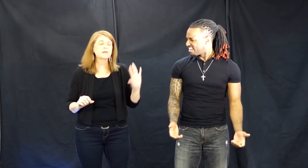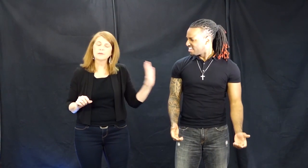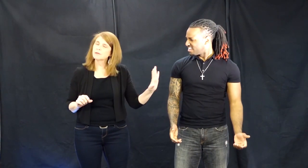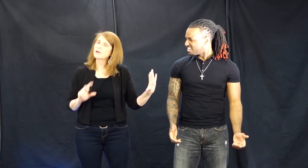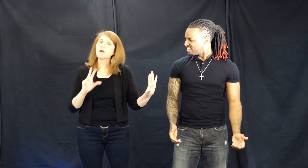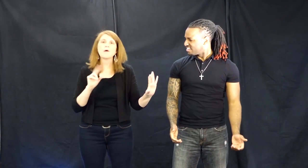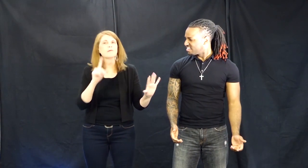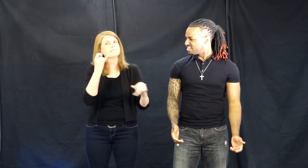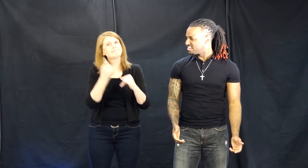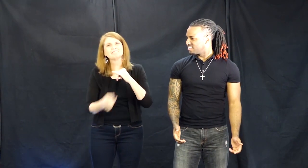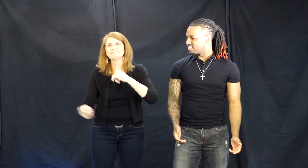One last